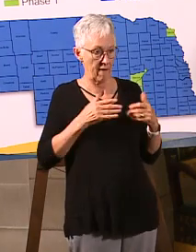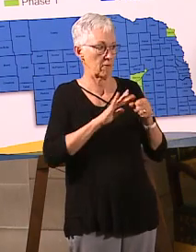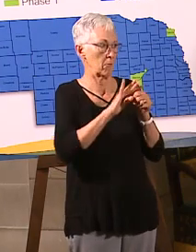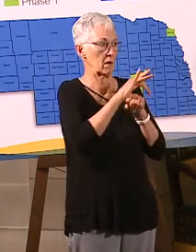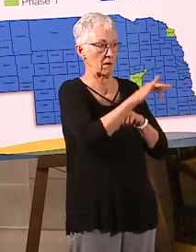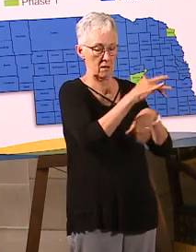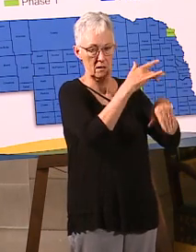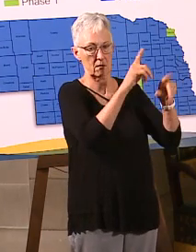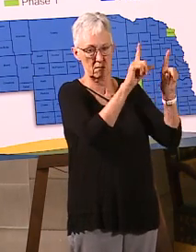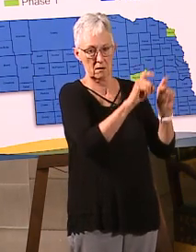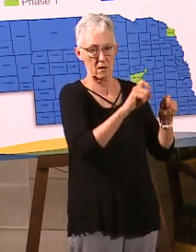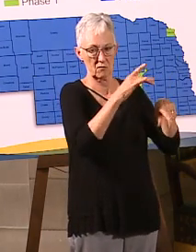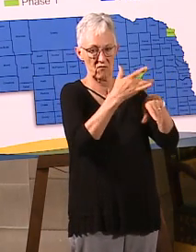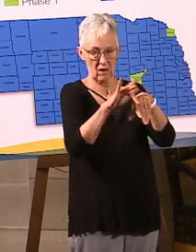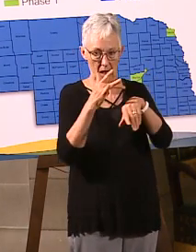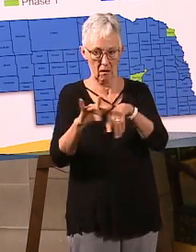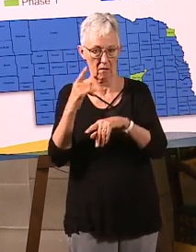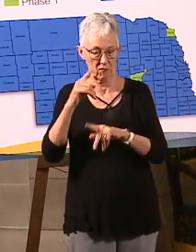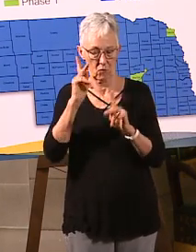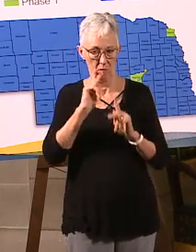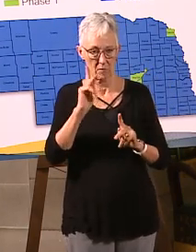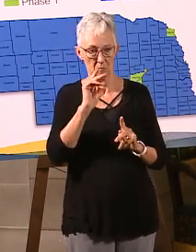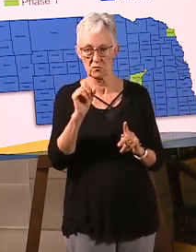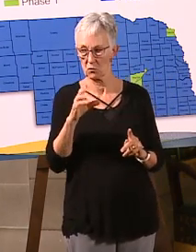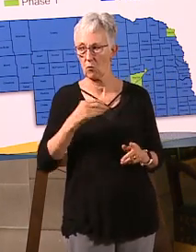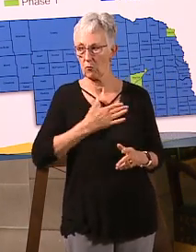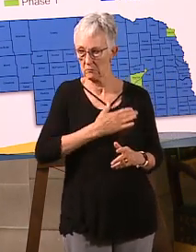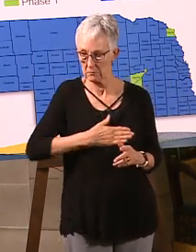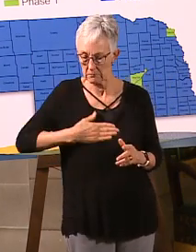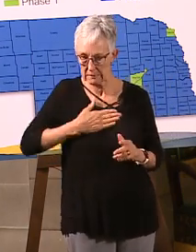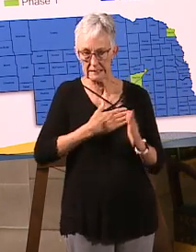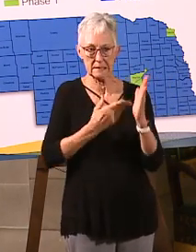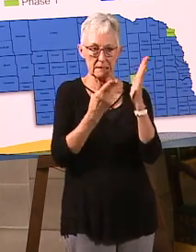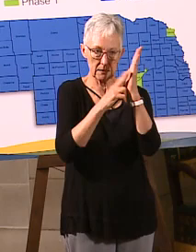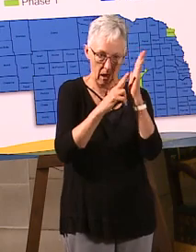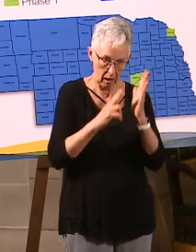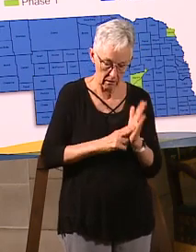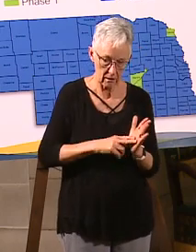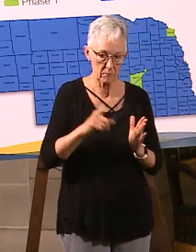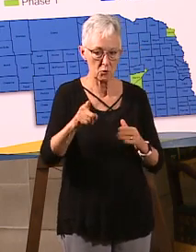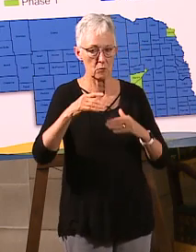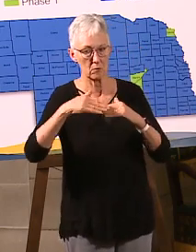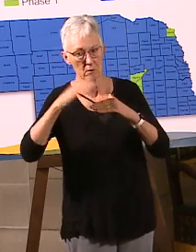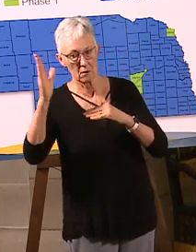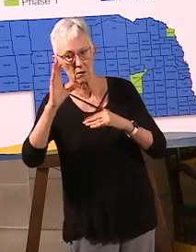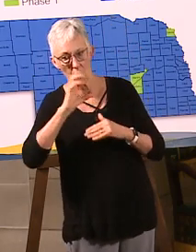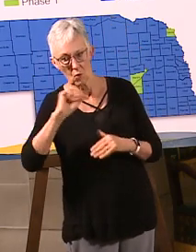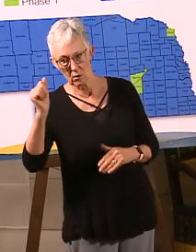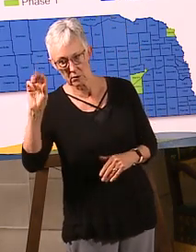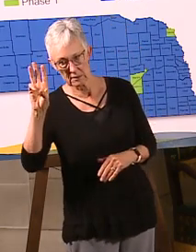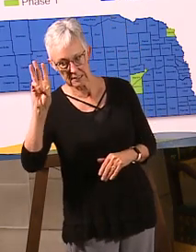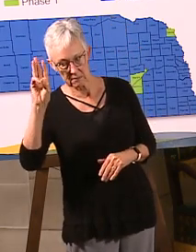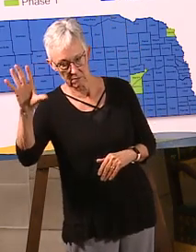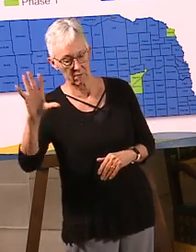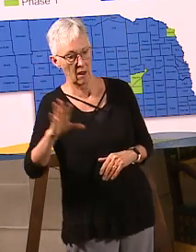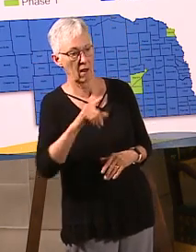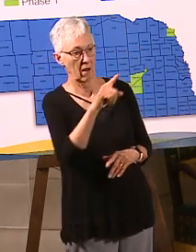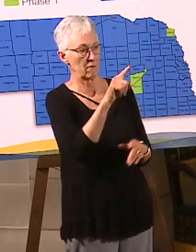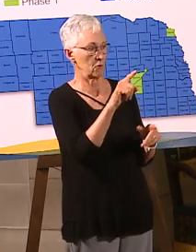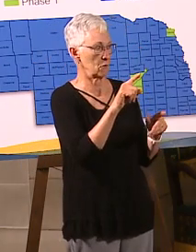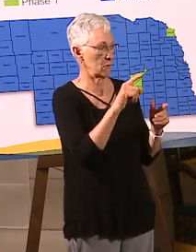and if you are qualified, again, if you're 65 or older, one of those healthcare workers, first